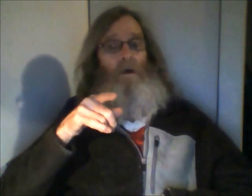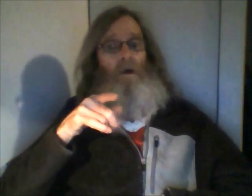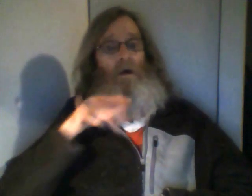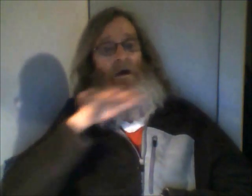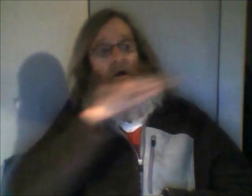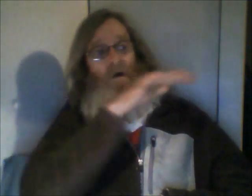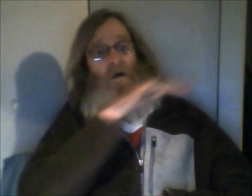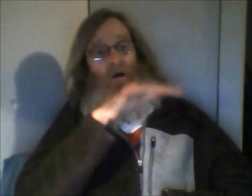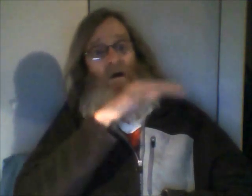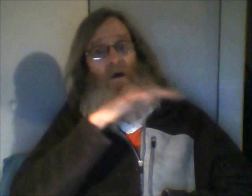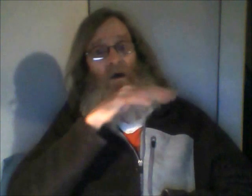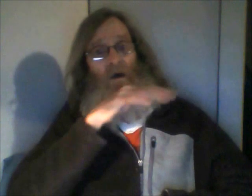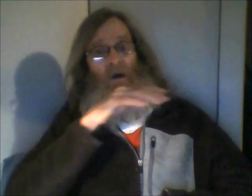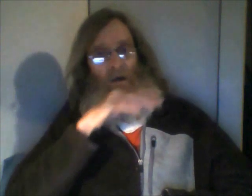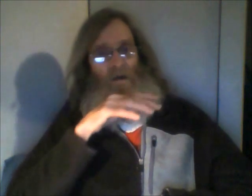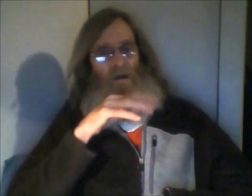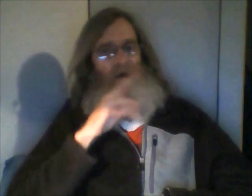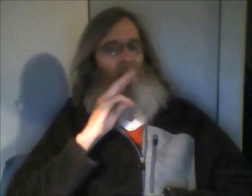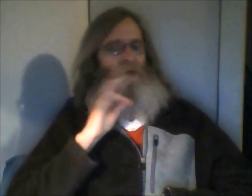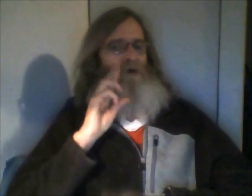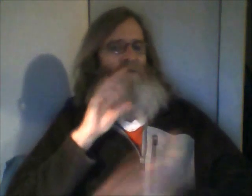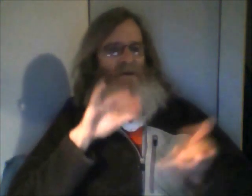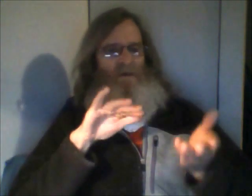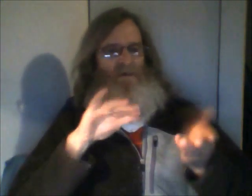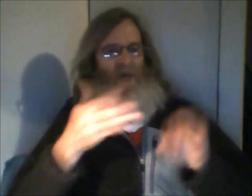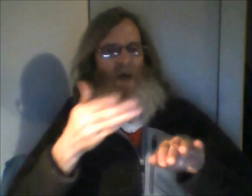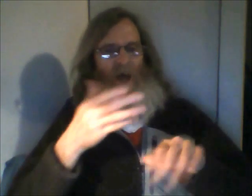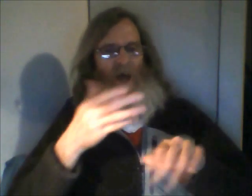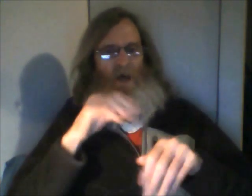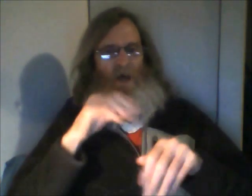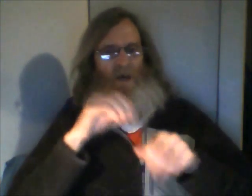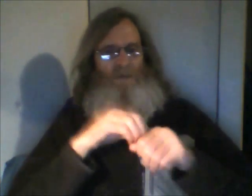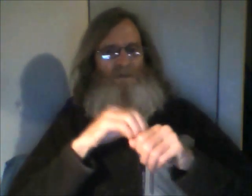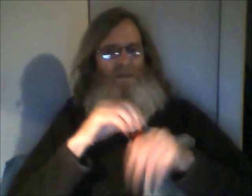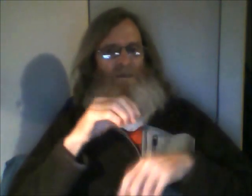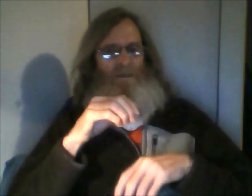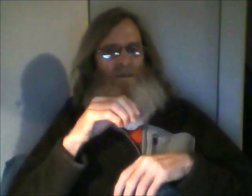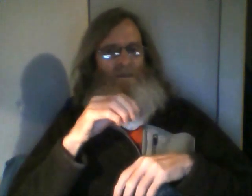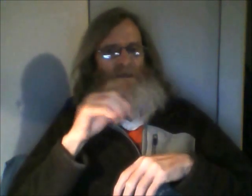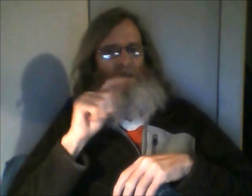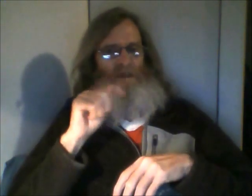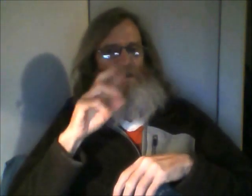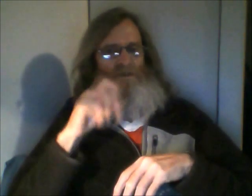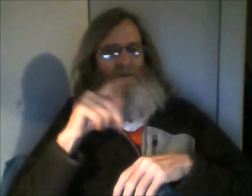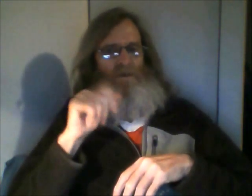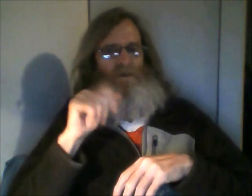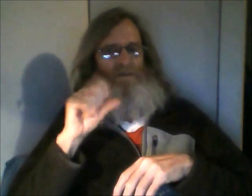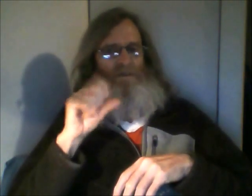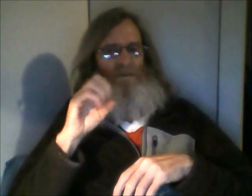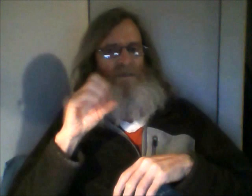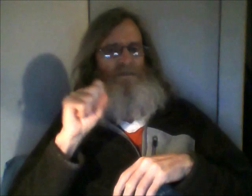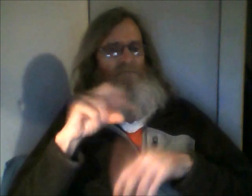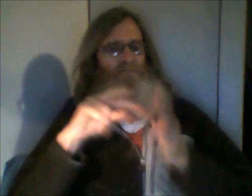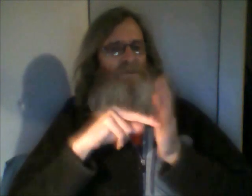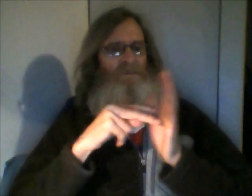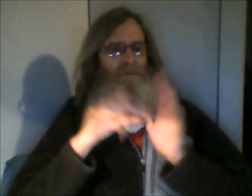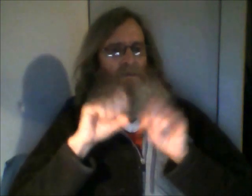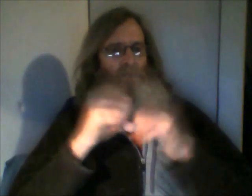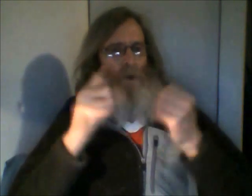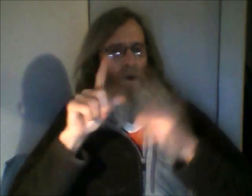After about 20 minutes, they extract the molded part, then begin the refining process. First, they sand off